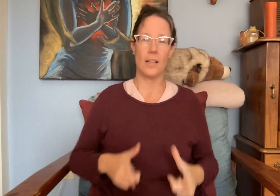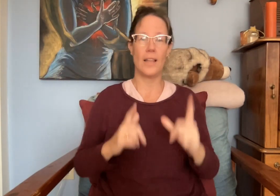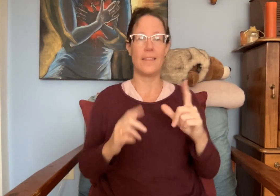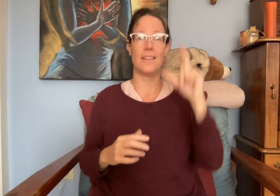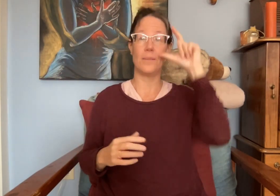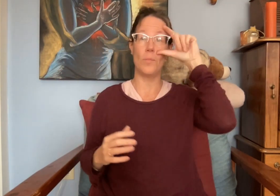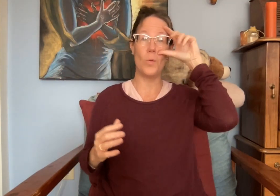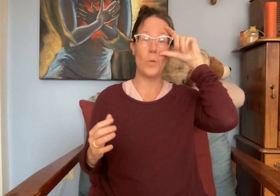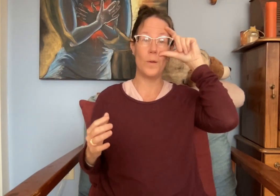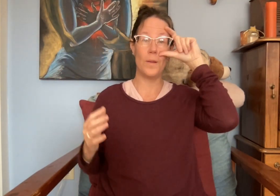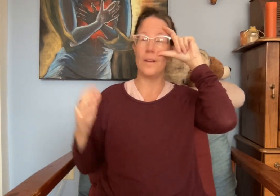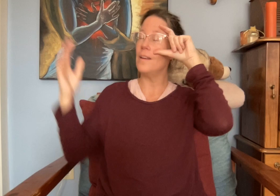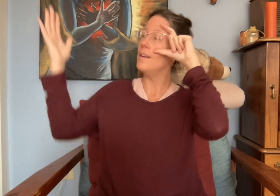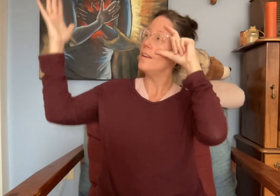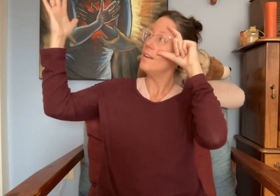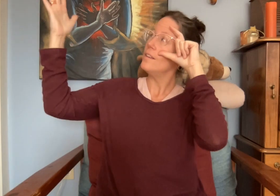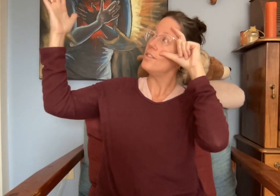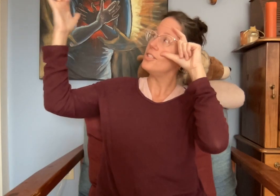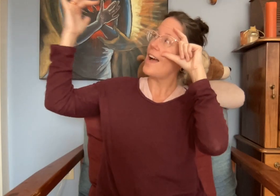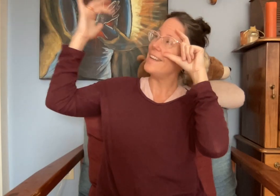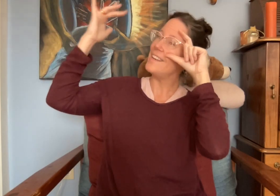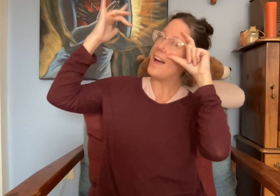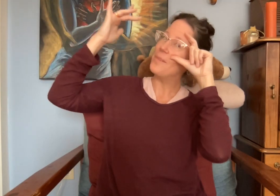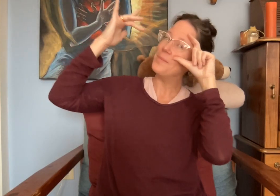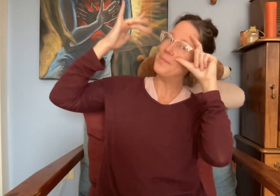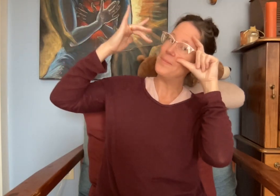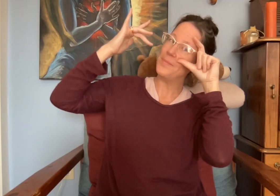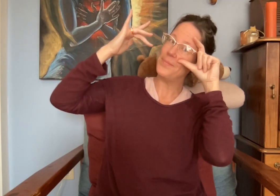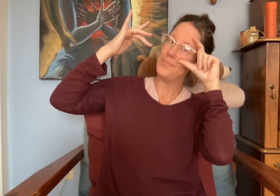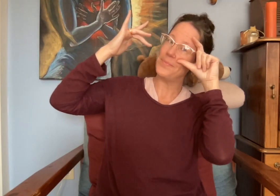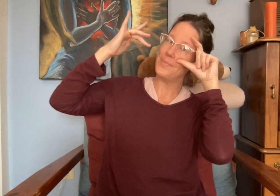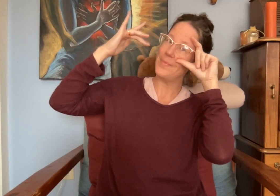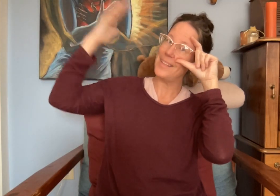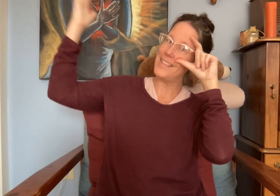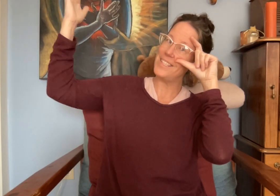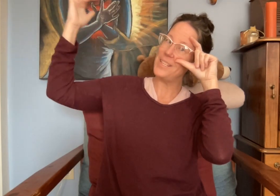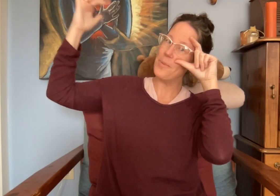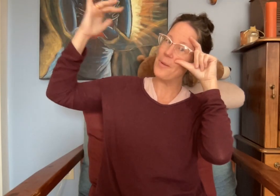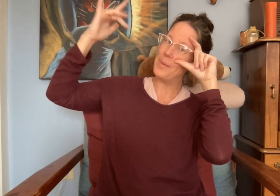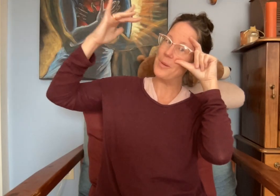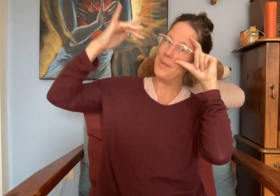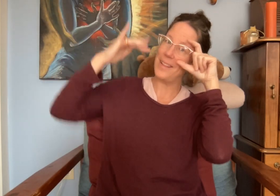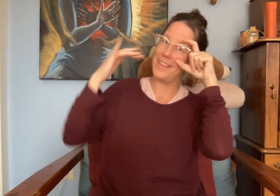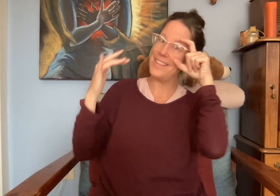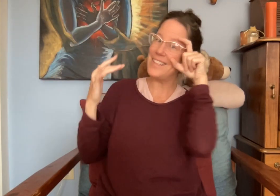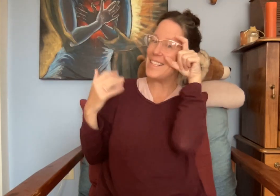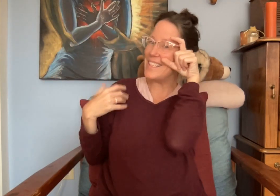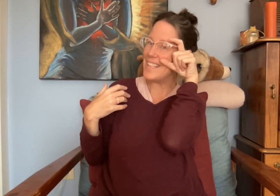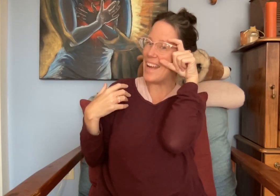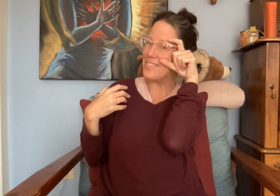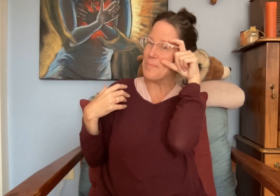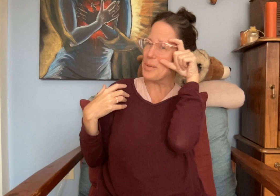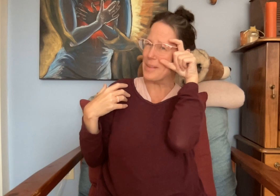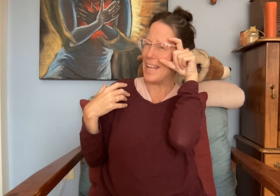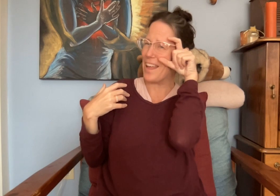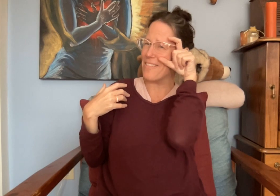Let this moon shine down. That's the shimmering moon, and this is the sign for moon. I love this